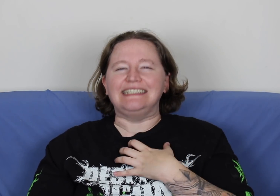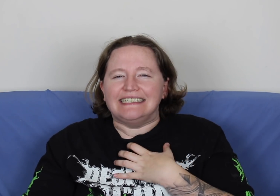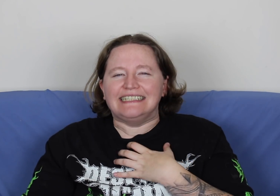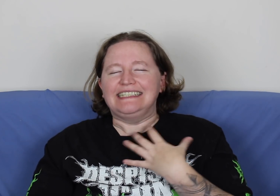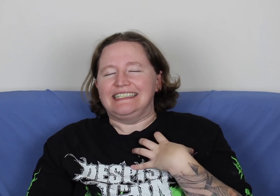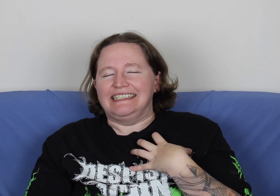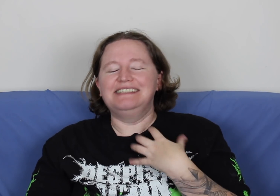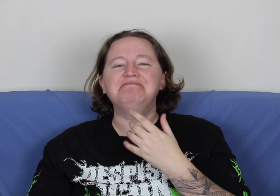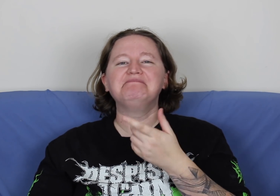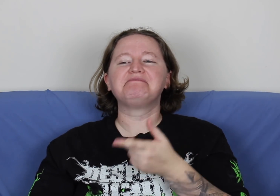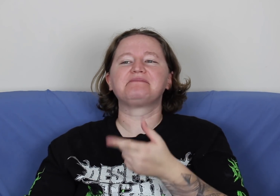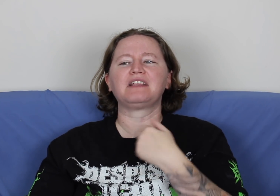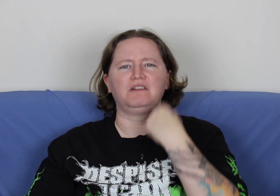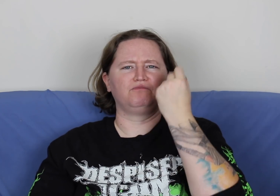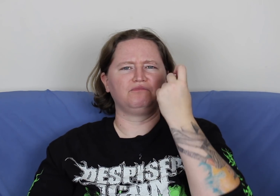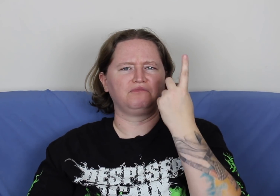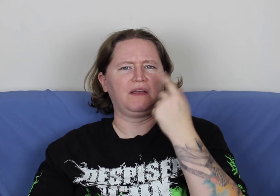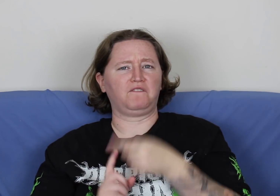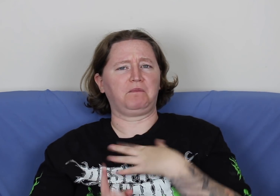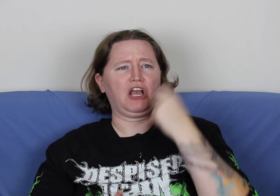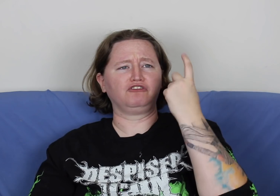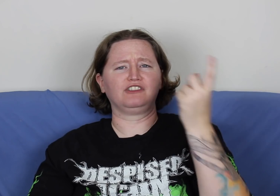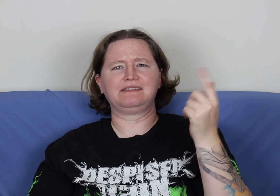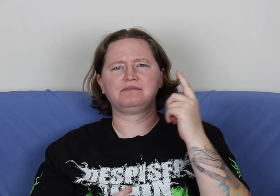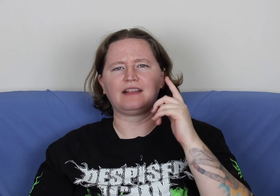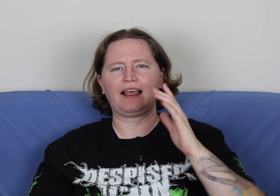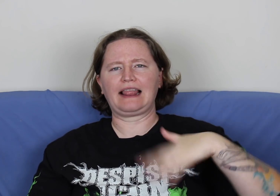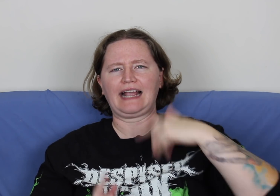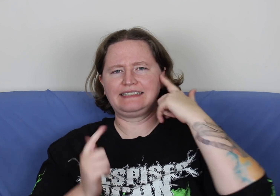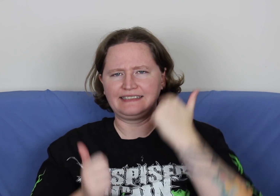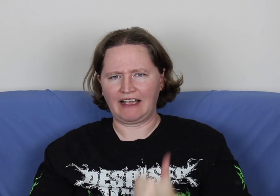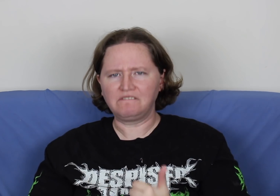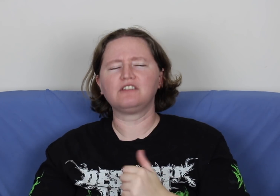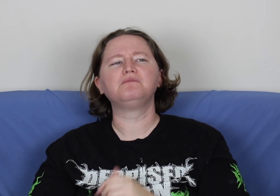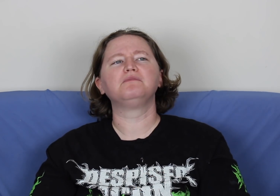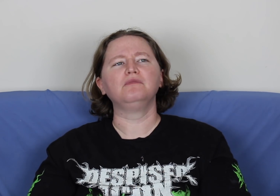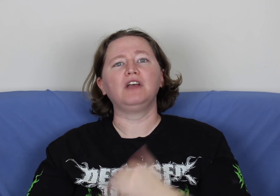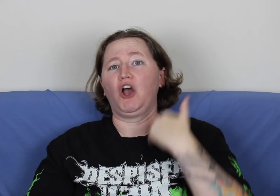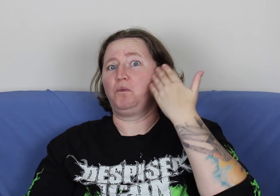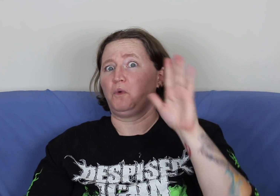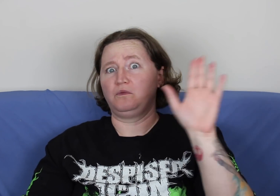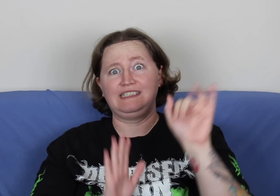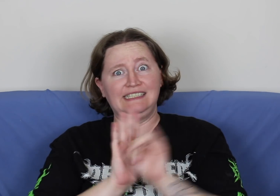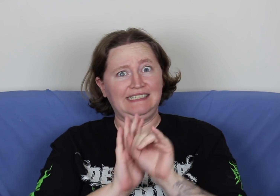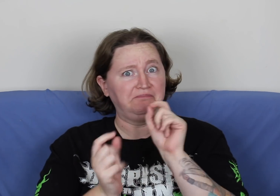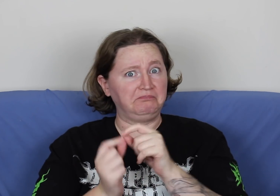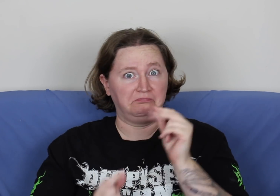Another thing that I was kind of like, ugh, is from my understanding, she's latent deaf. I don't